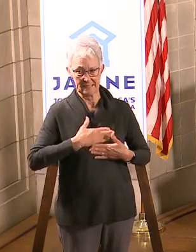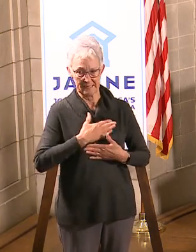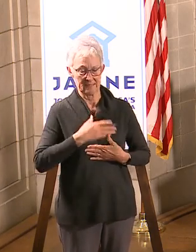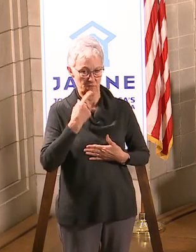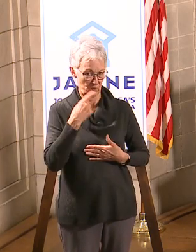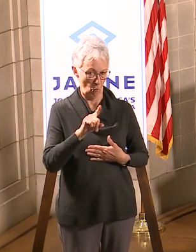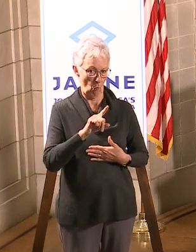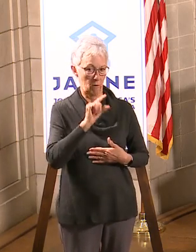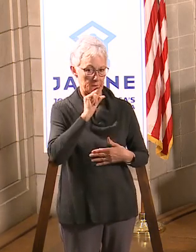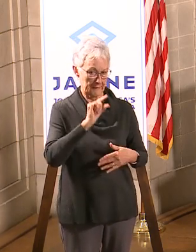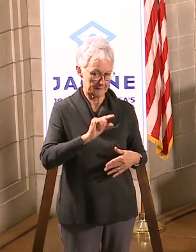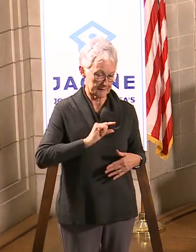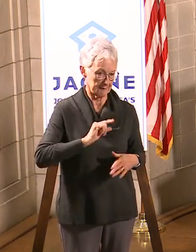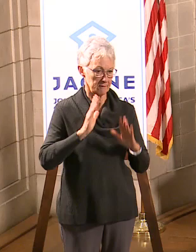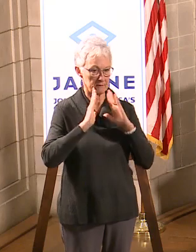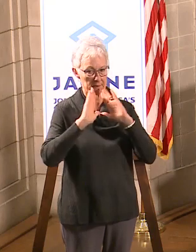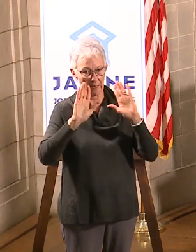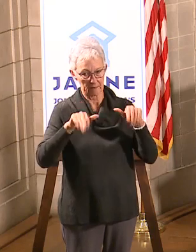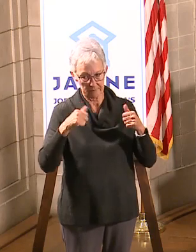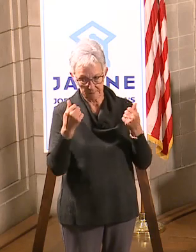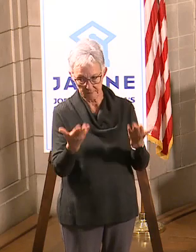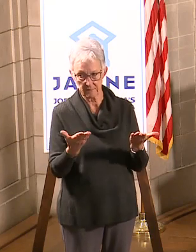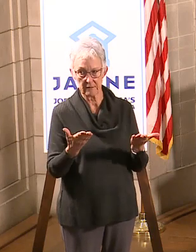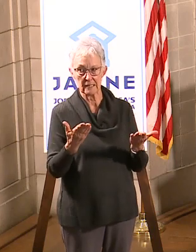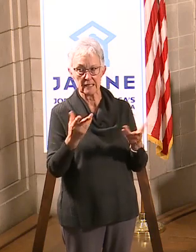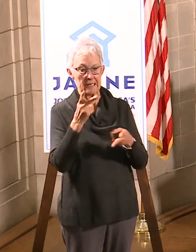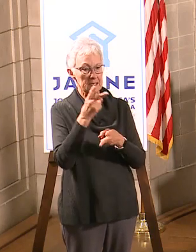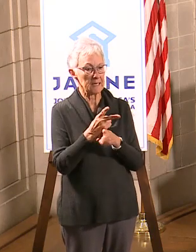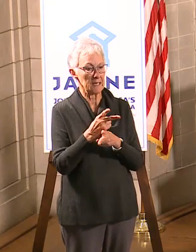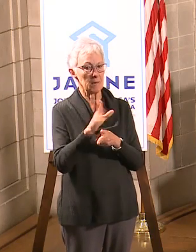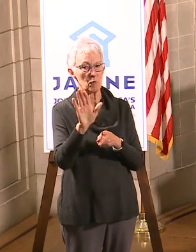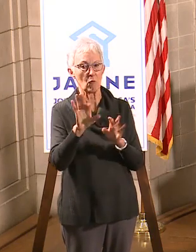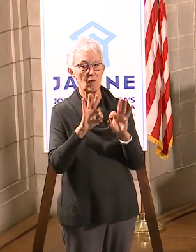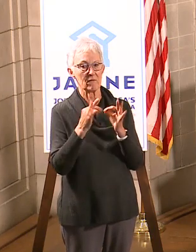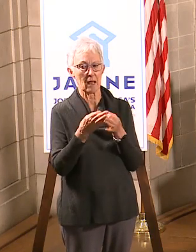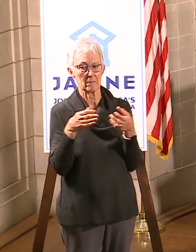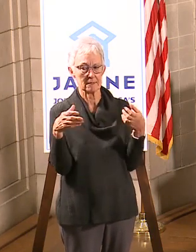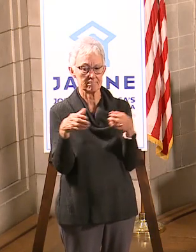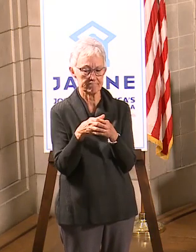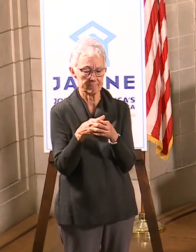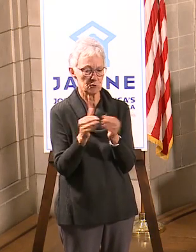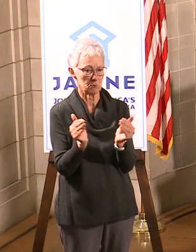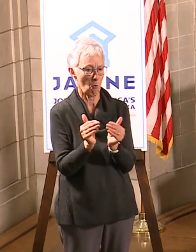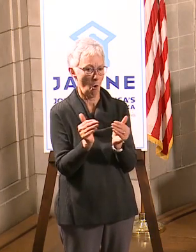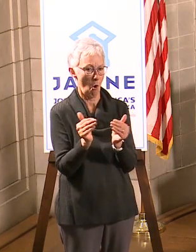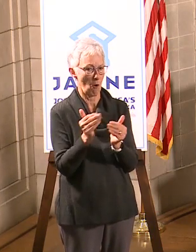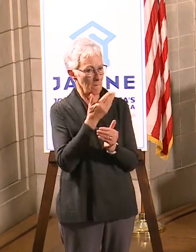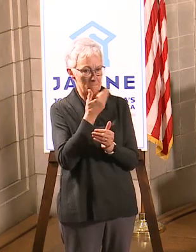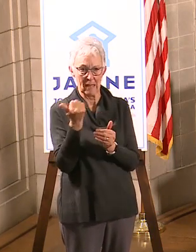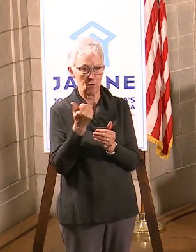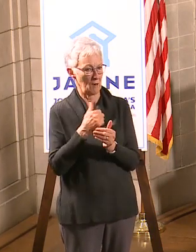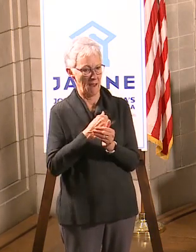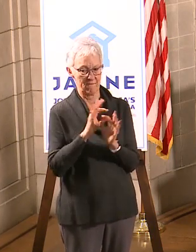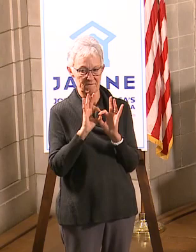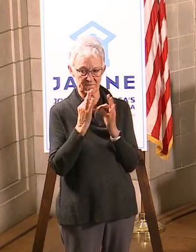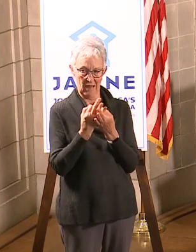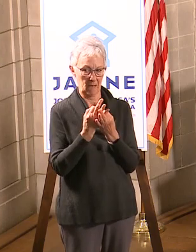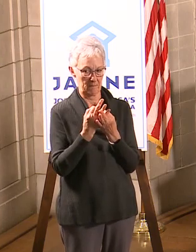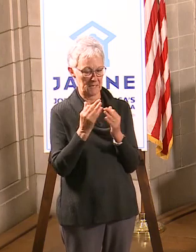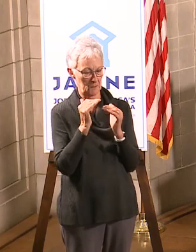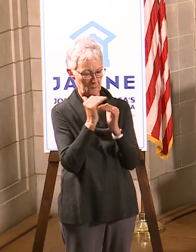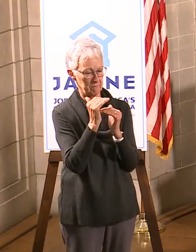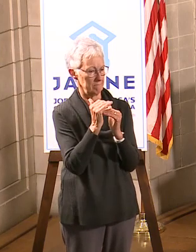Thanksgiving, smaller size get-togethers. Individual family groups would be best, right? Just the people in